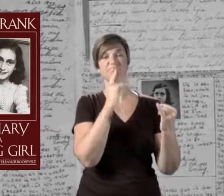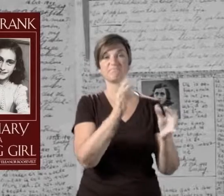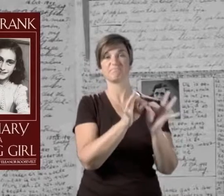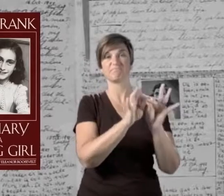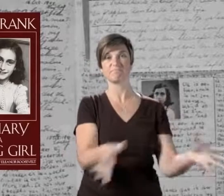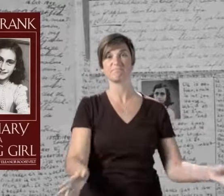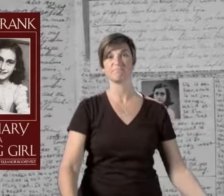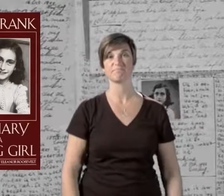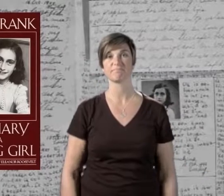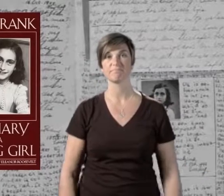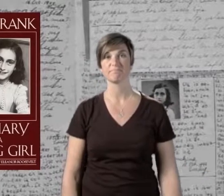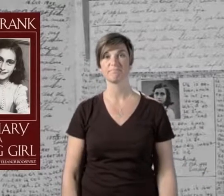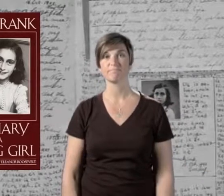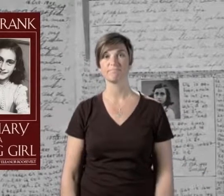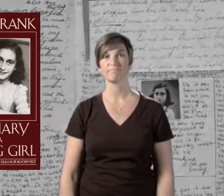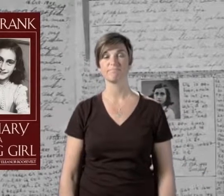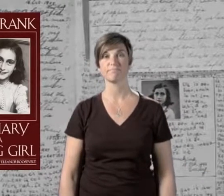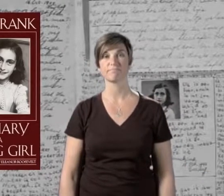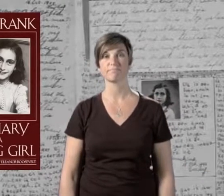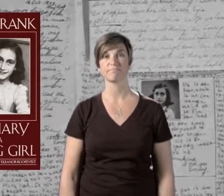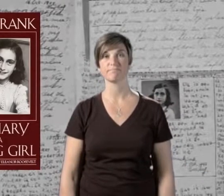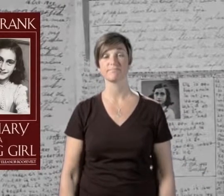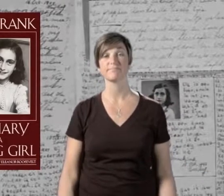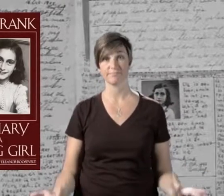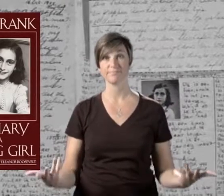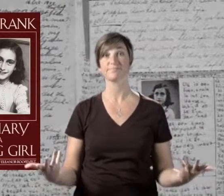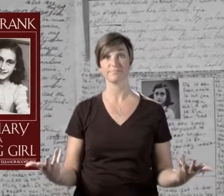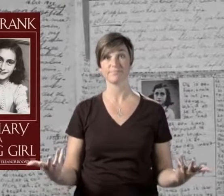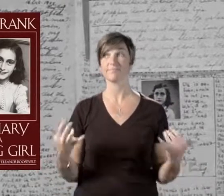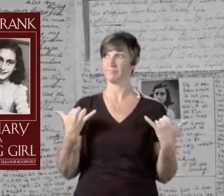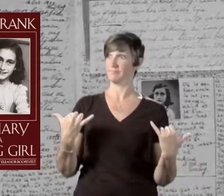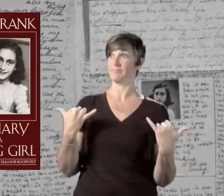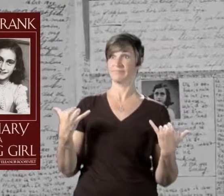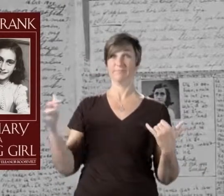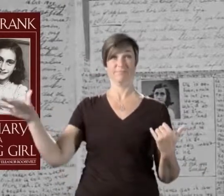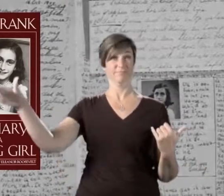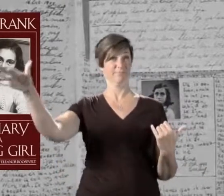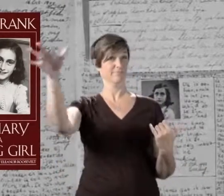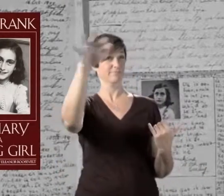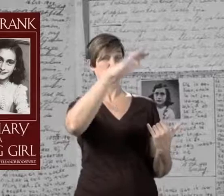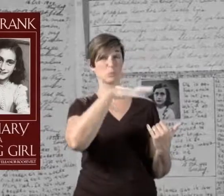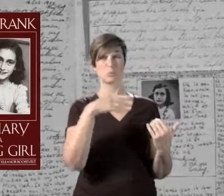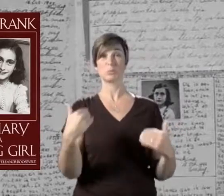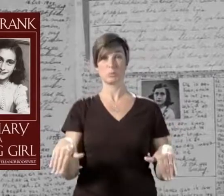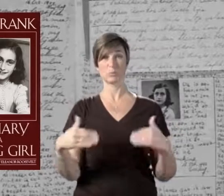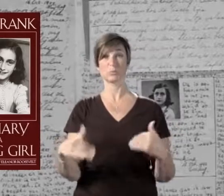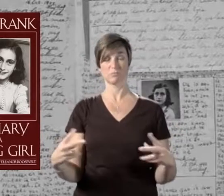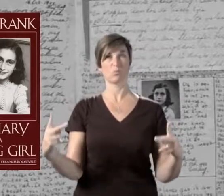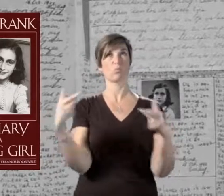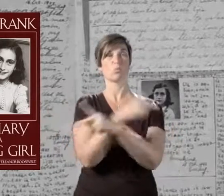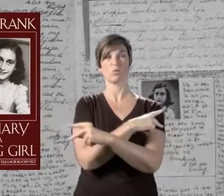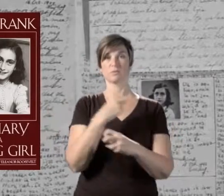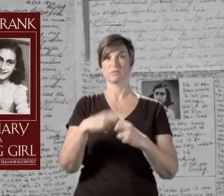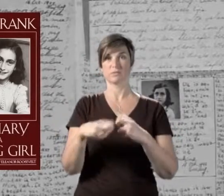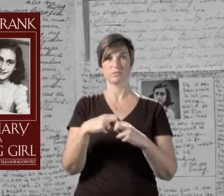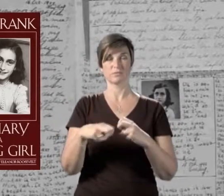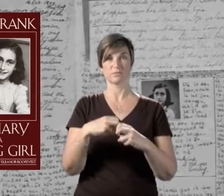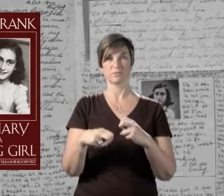That's the difficulty in these times. Ideals, dreams, and cherished hopes rise within us only to meet the horrible